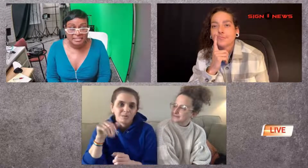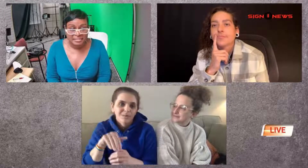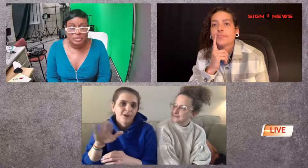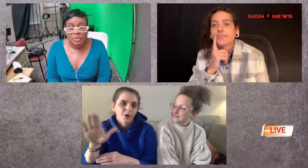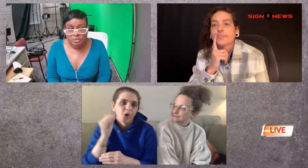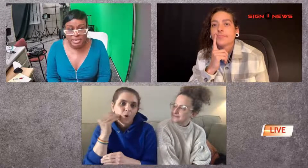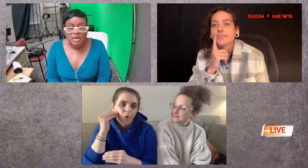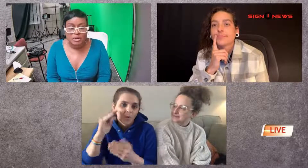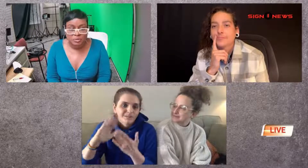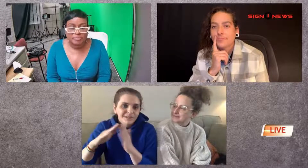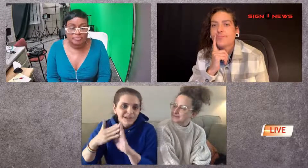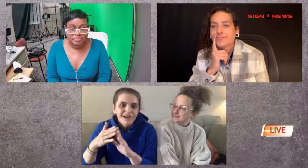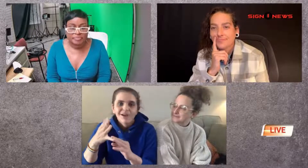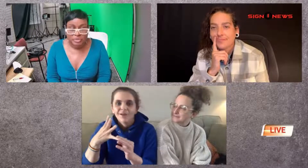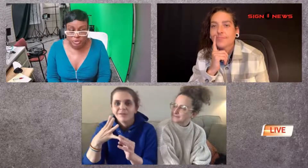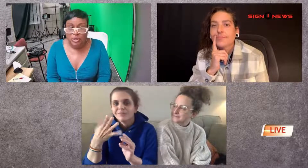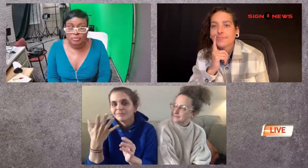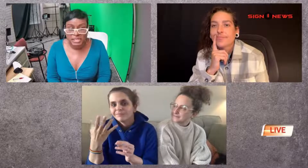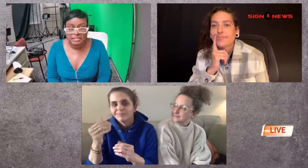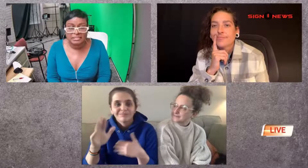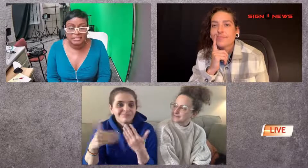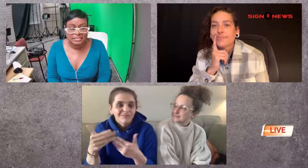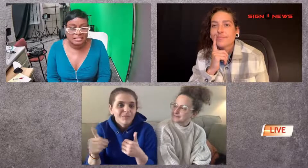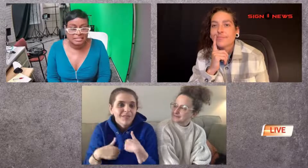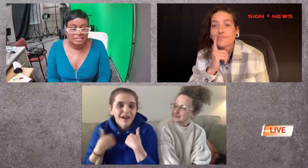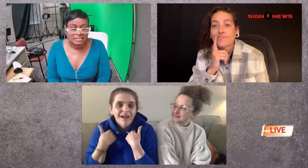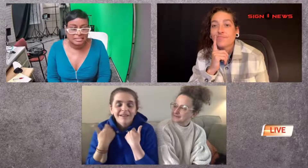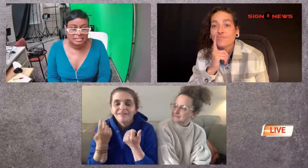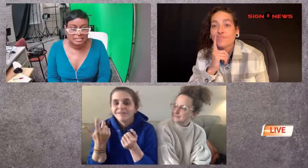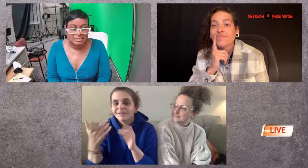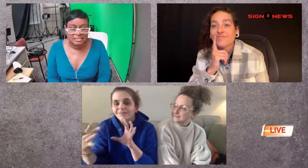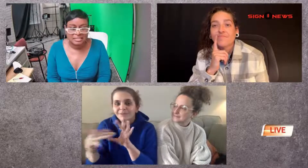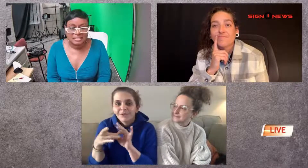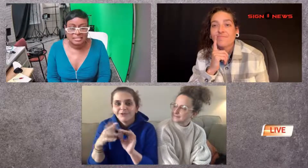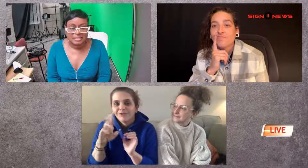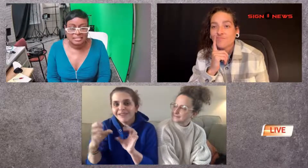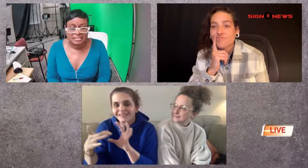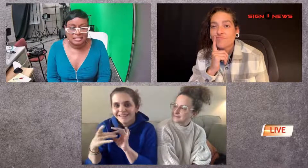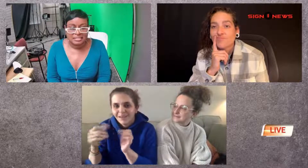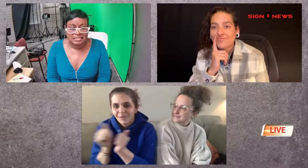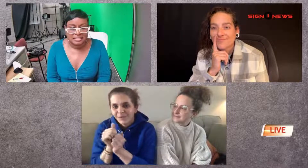Becca, who goes back home to her hometown,